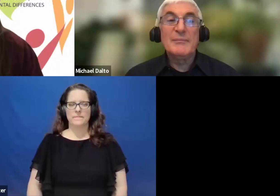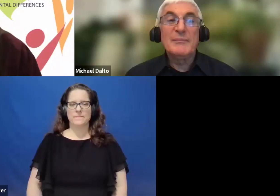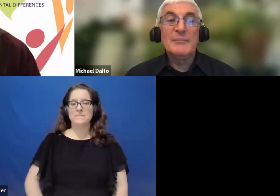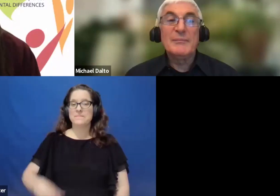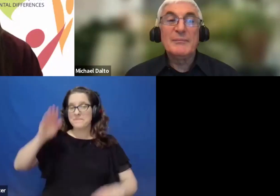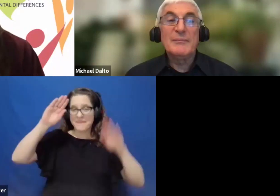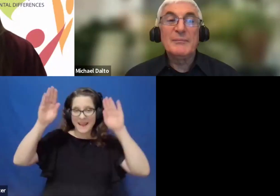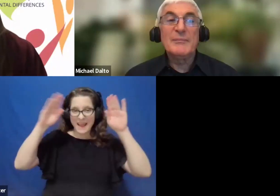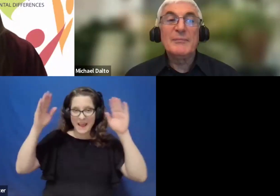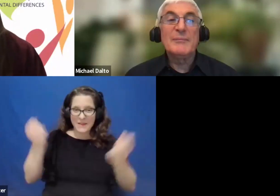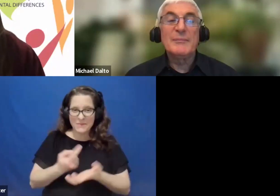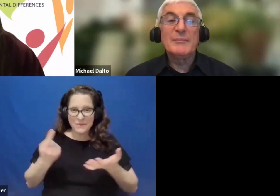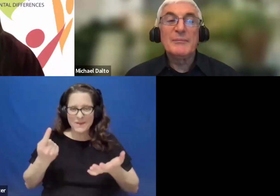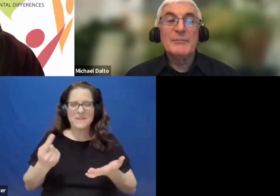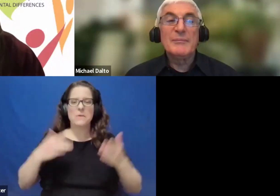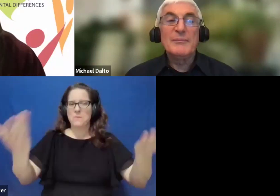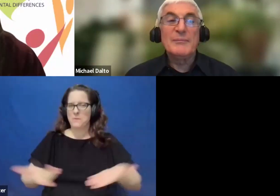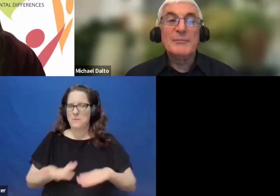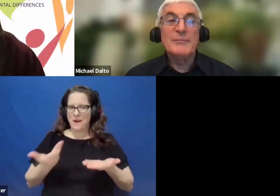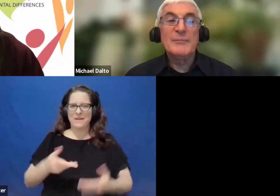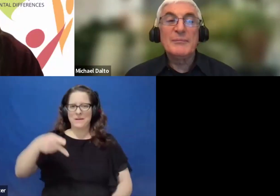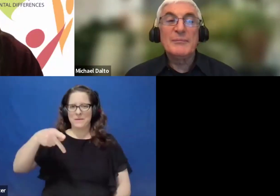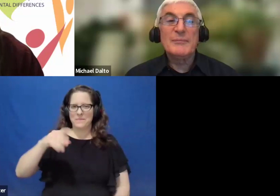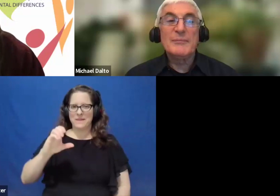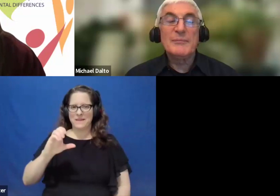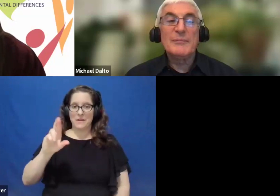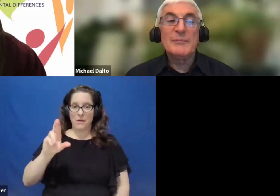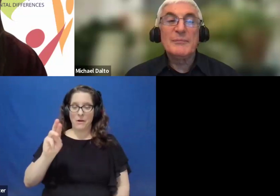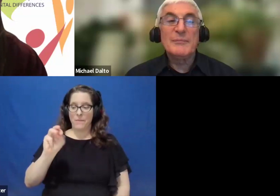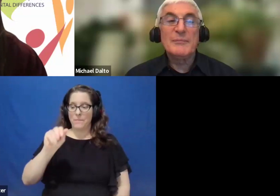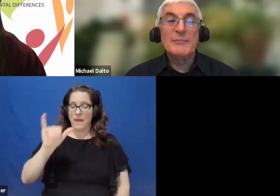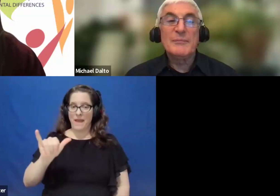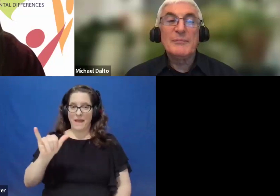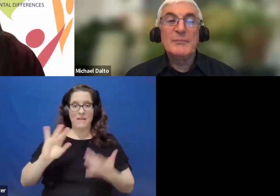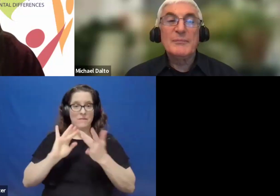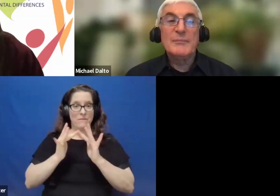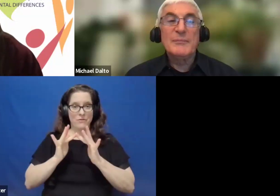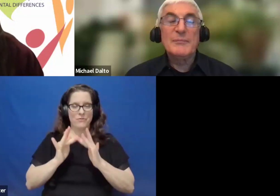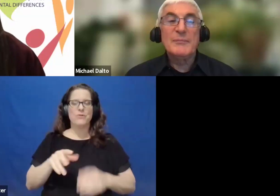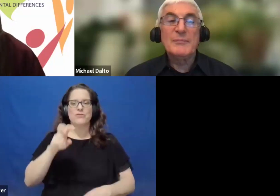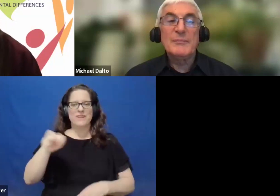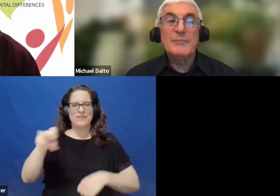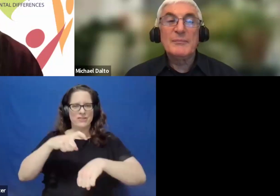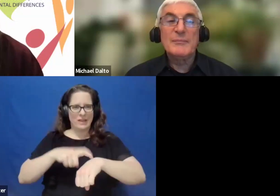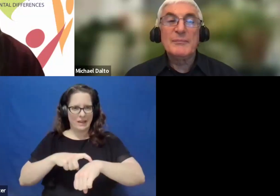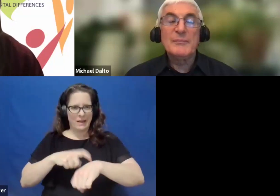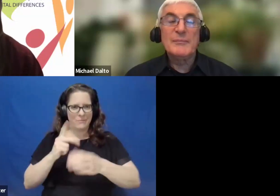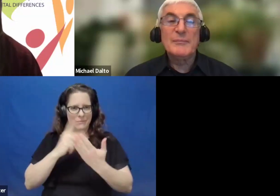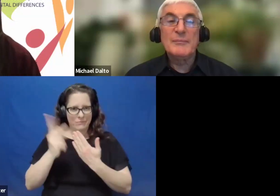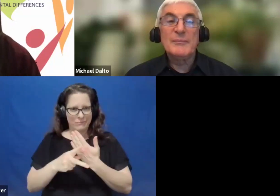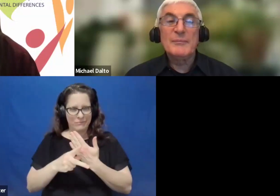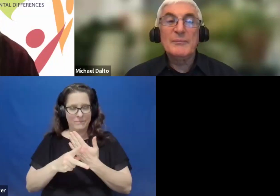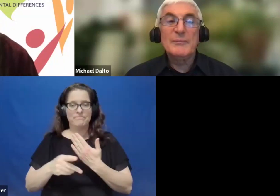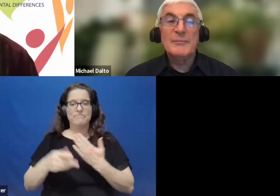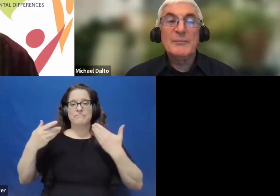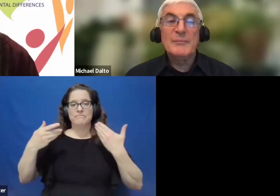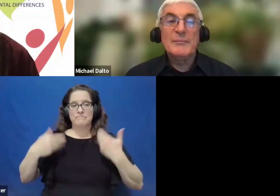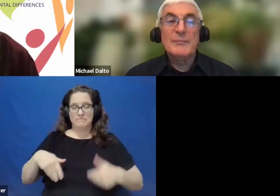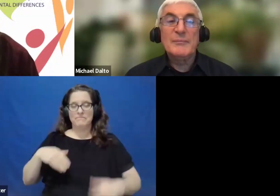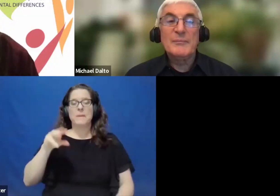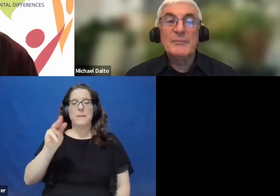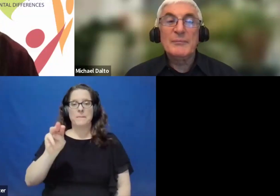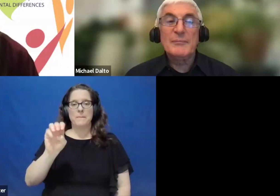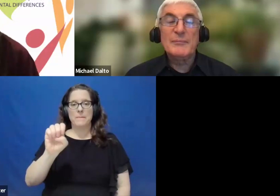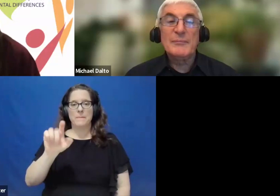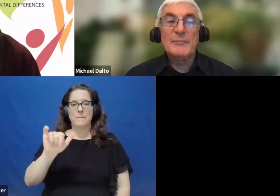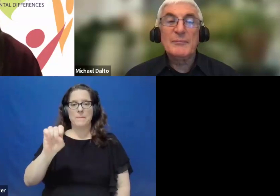Hello, everyone, and welcome to PCR's May Virtual Transition Times. My name is Melissa Wyman, and I am